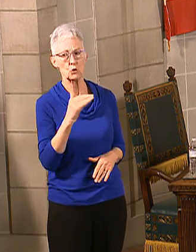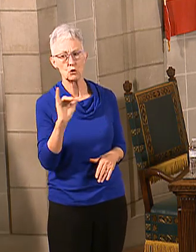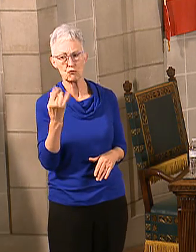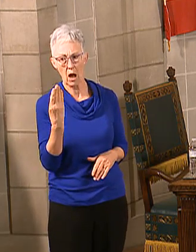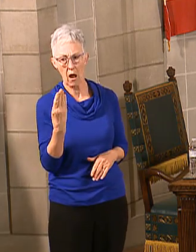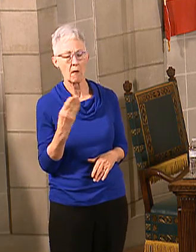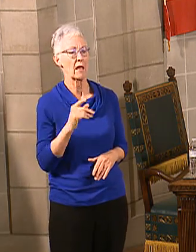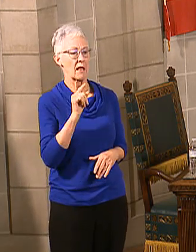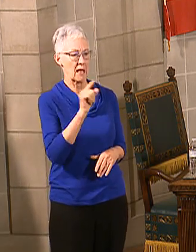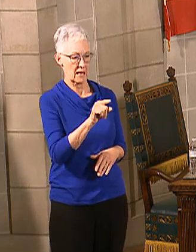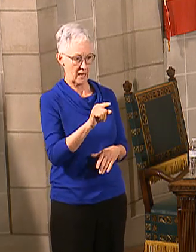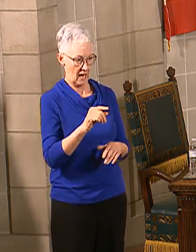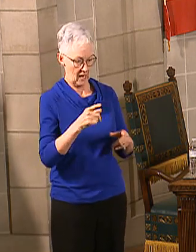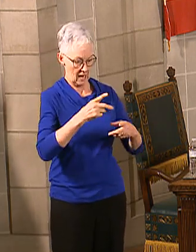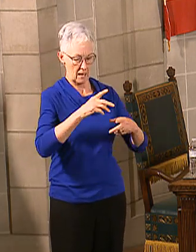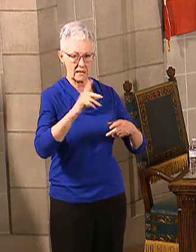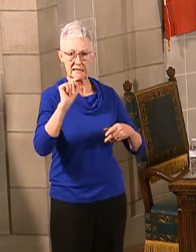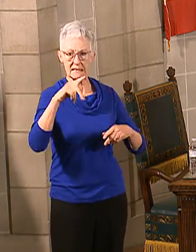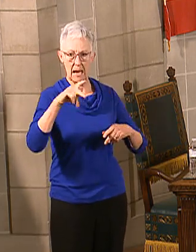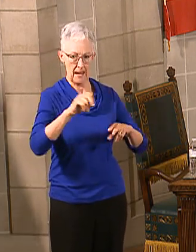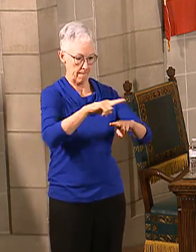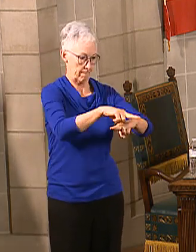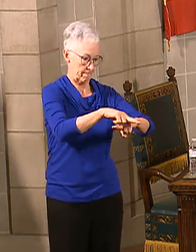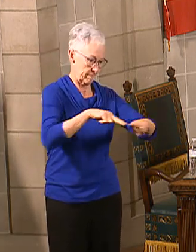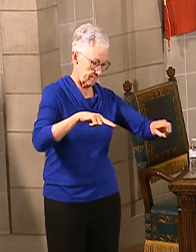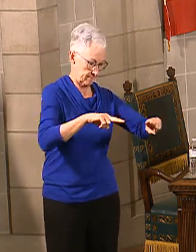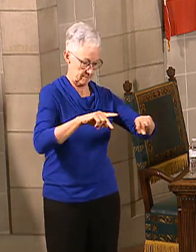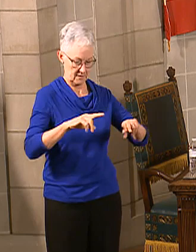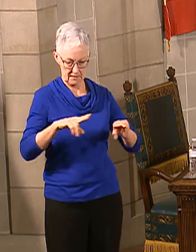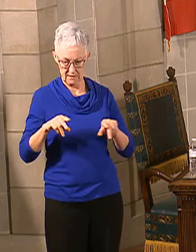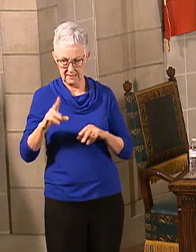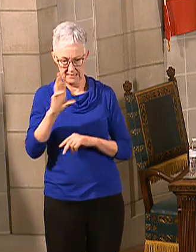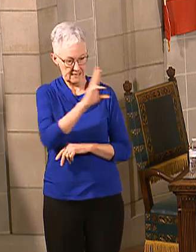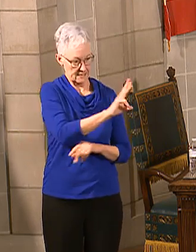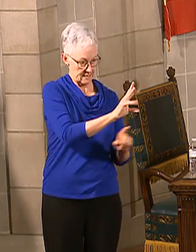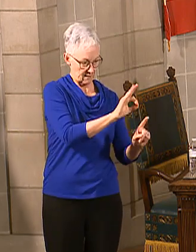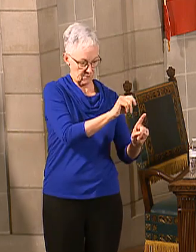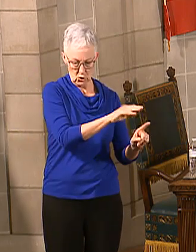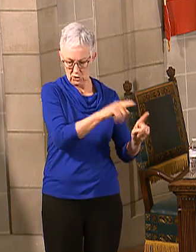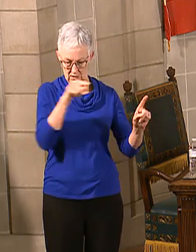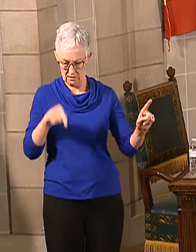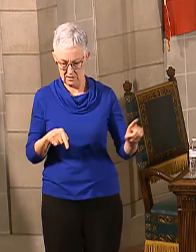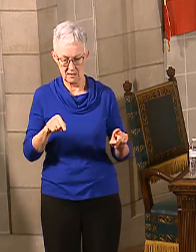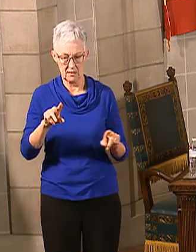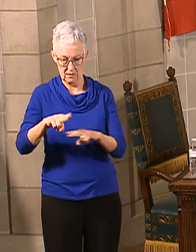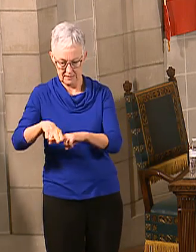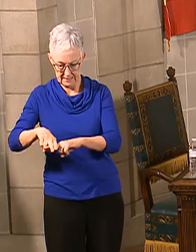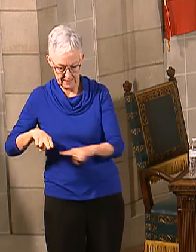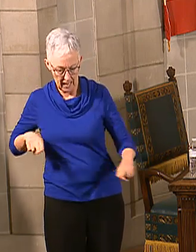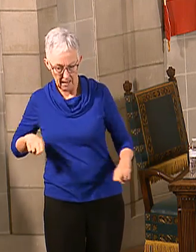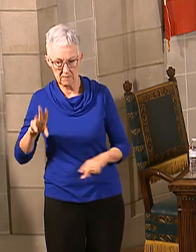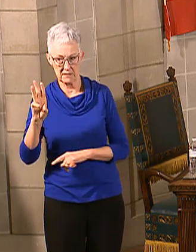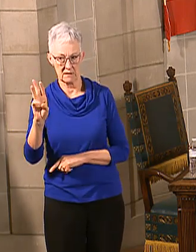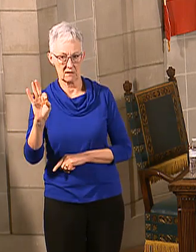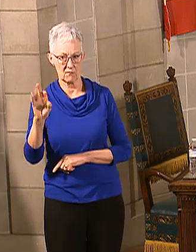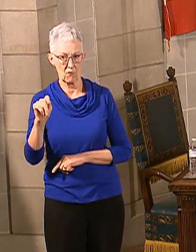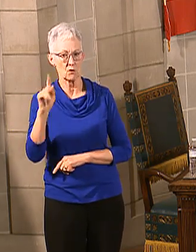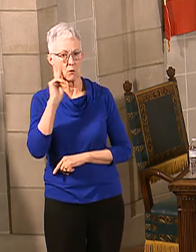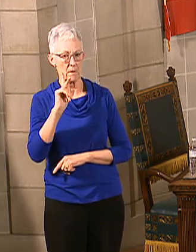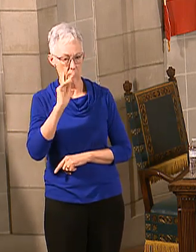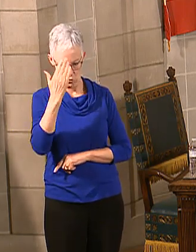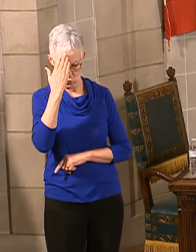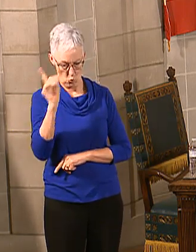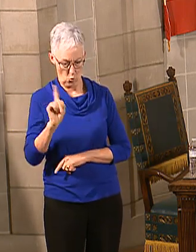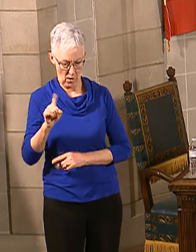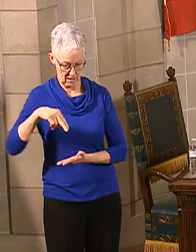ground to keep customers separated. They have the folks that are working at their stores to make sure that customers are staying spread out within the store. They are